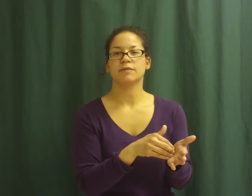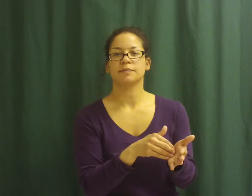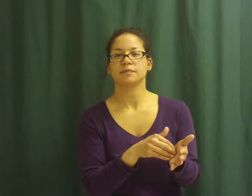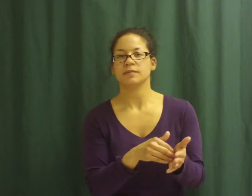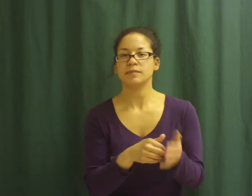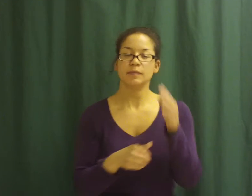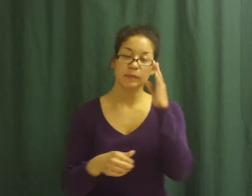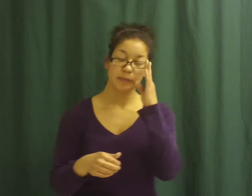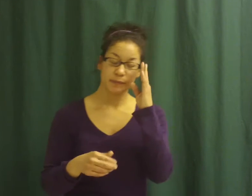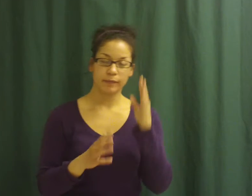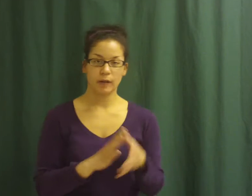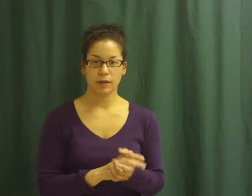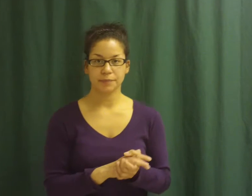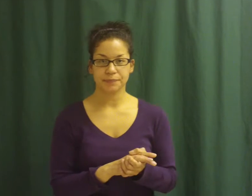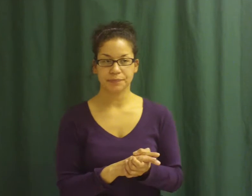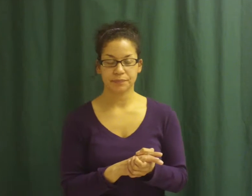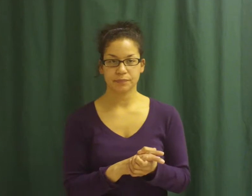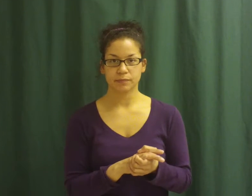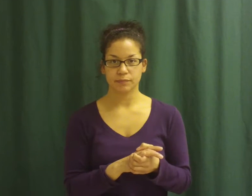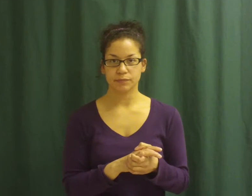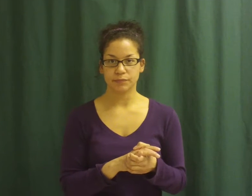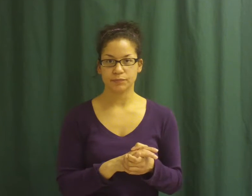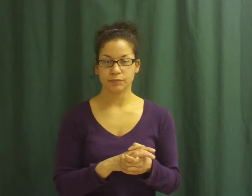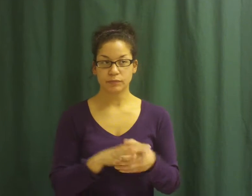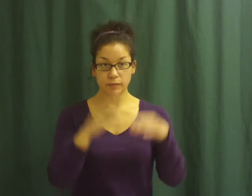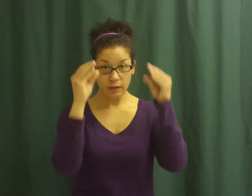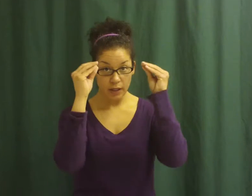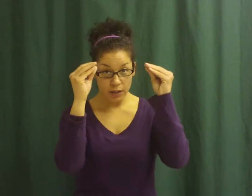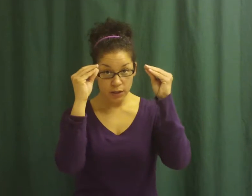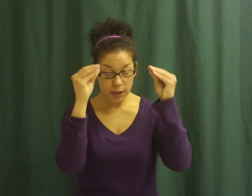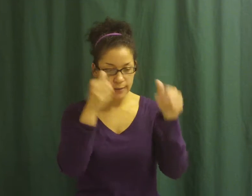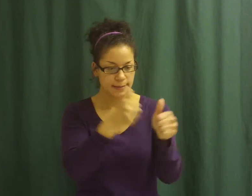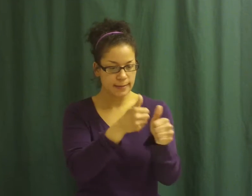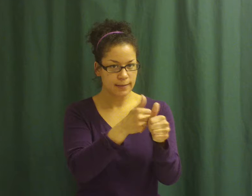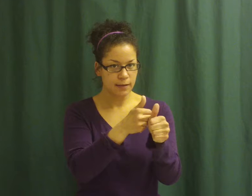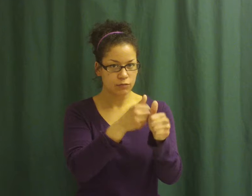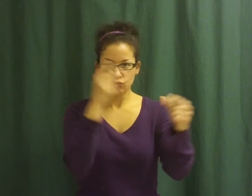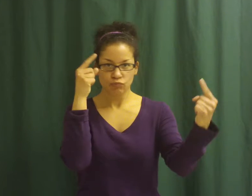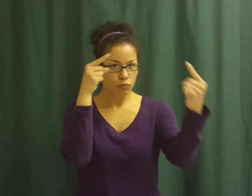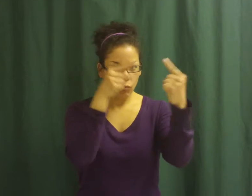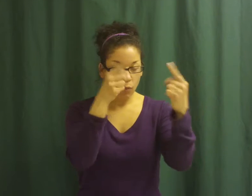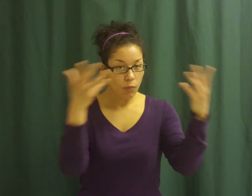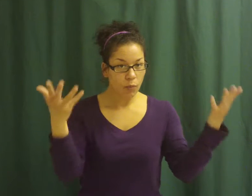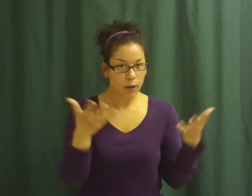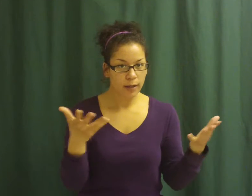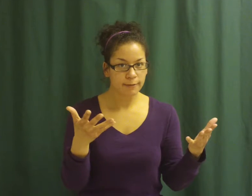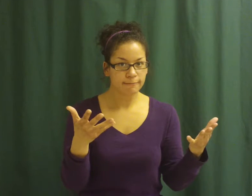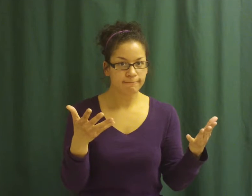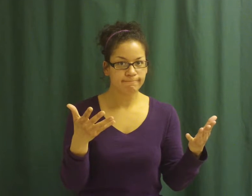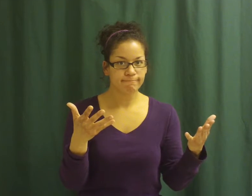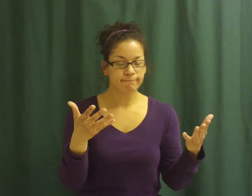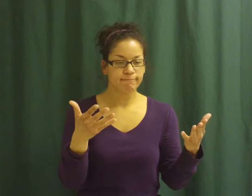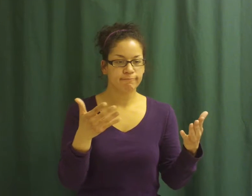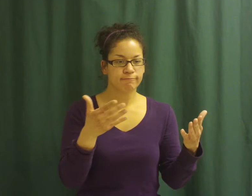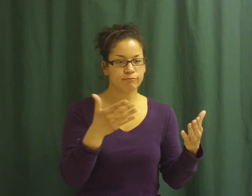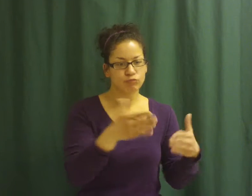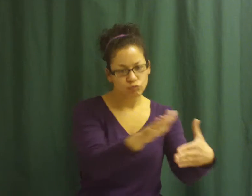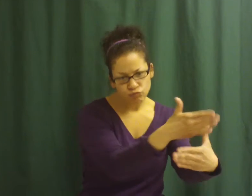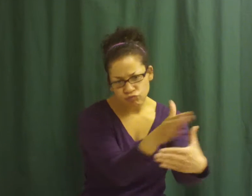Sure. A purpose of education is to impart knowledge and to evoke